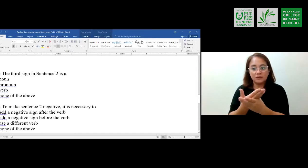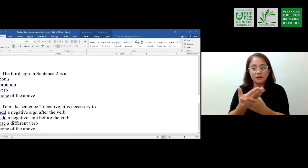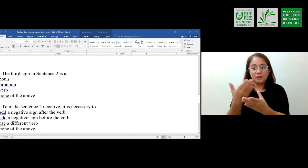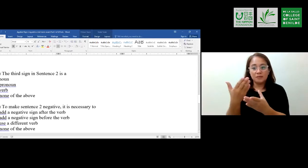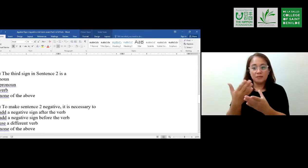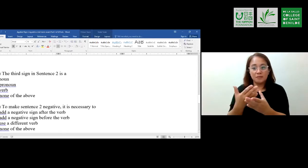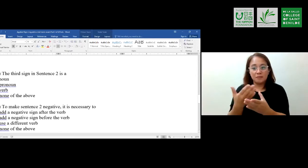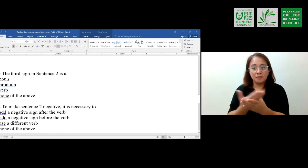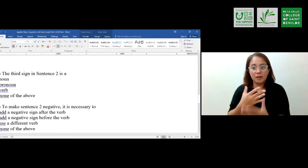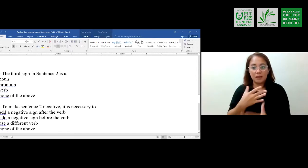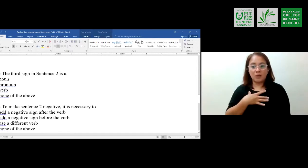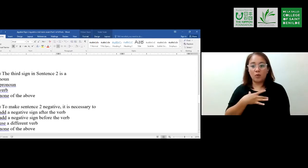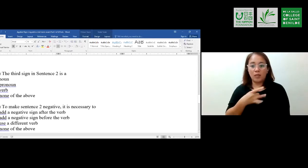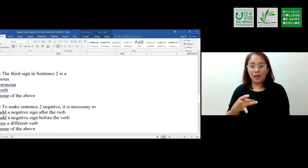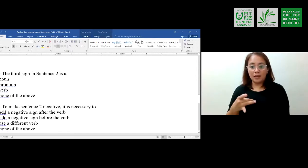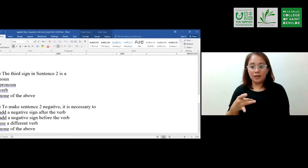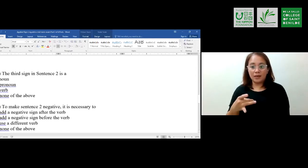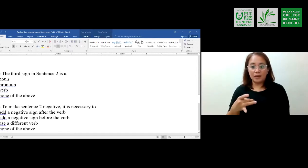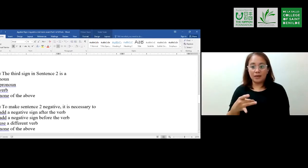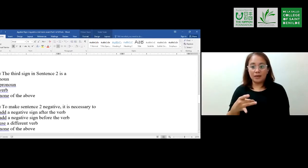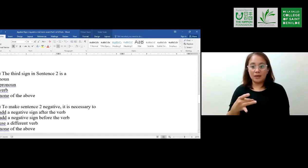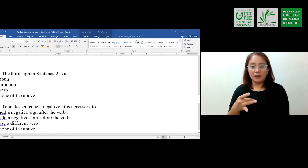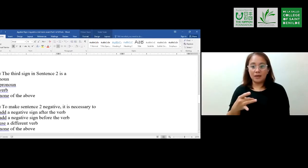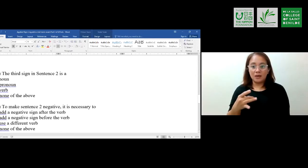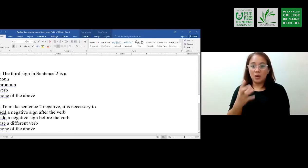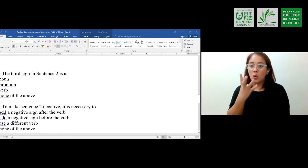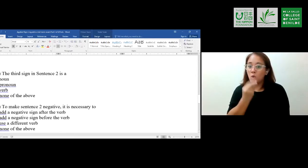like or like who,